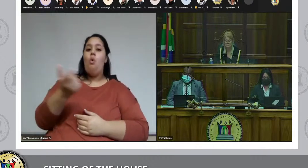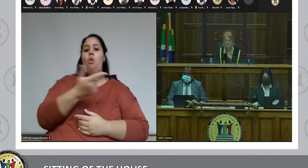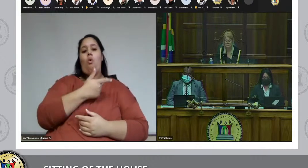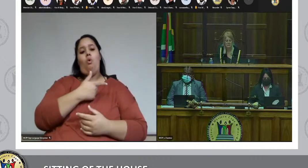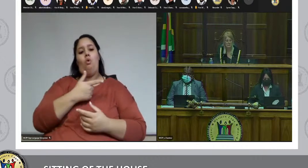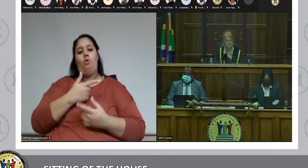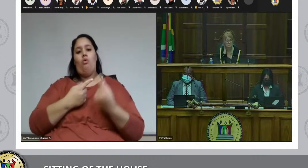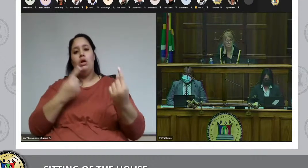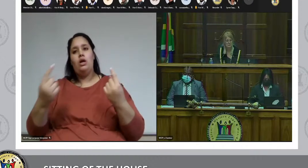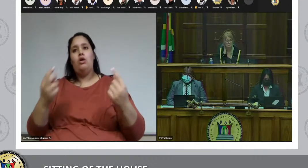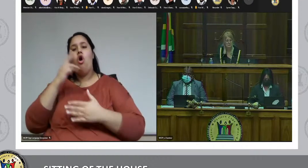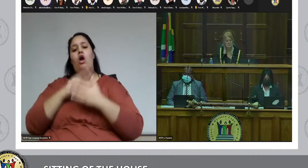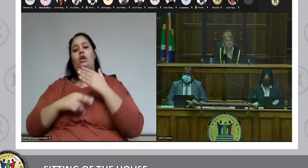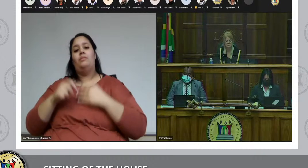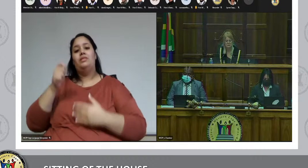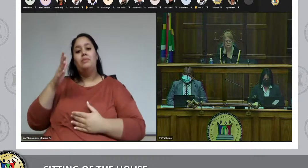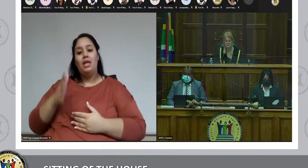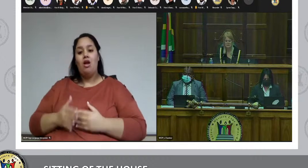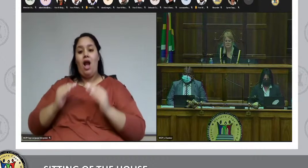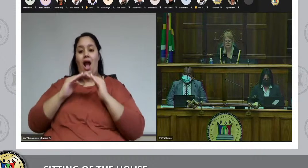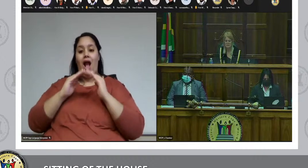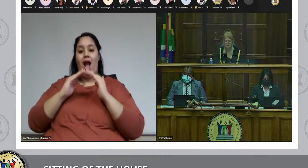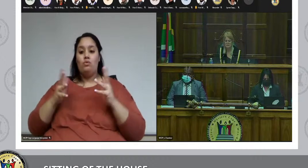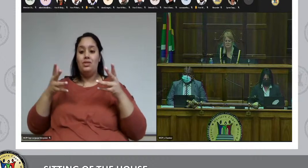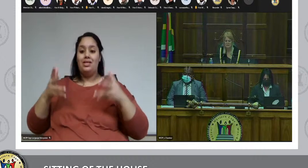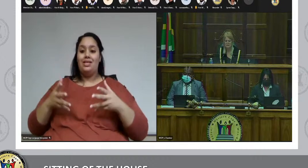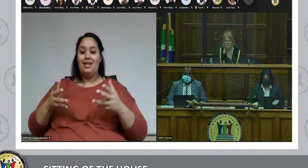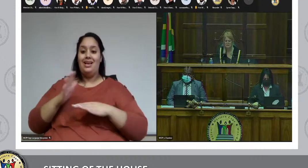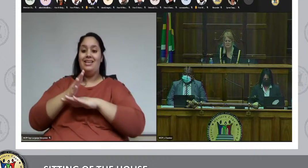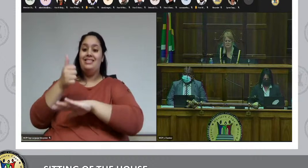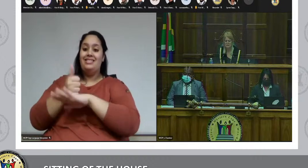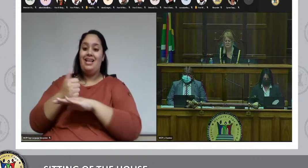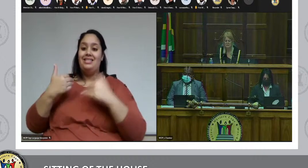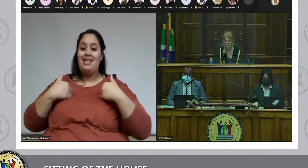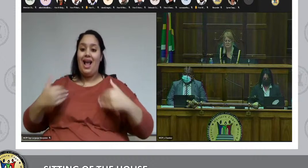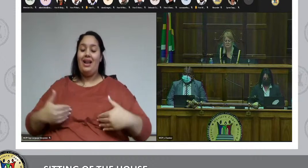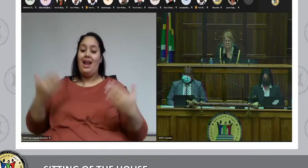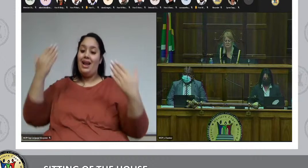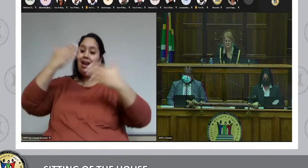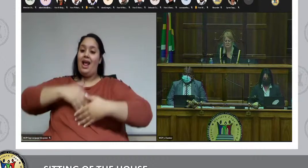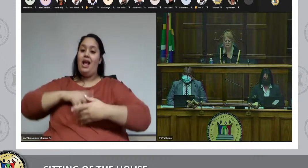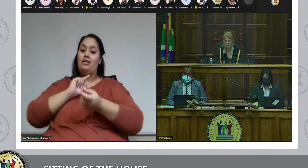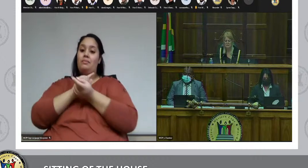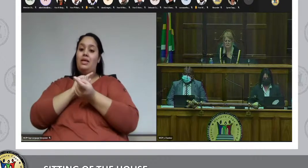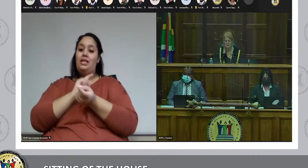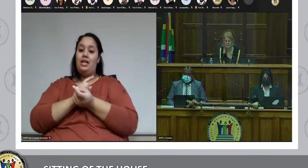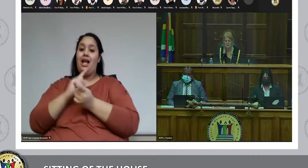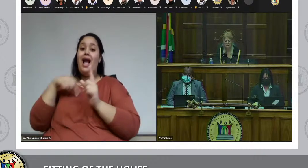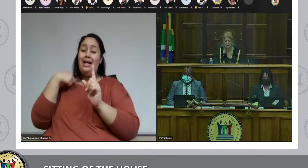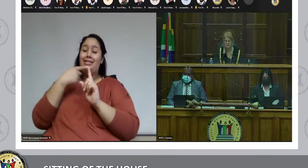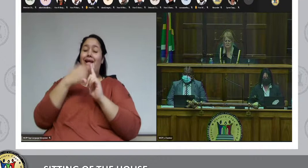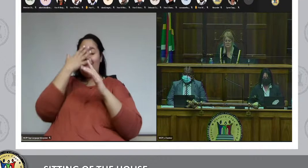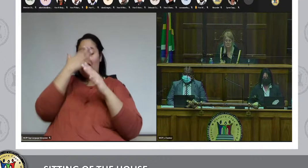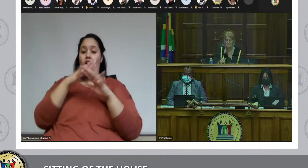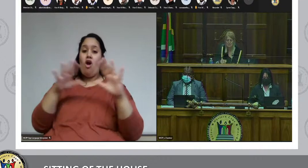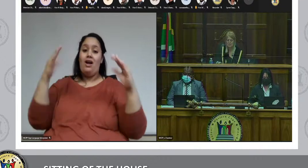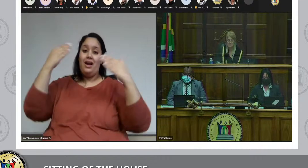everyone. The Honourable Speaker of this House sat on a Sunday evening meeting with us until 10 o'clock at night.